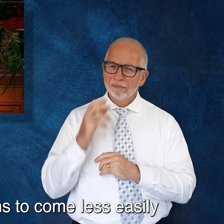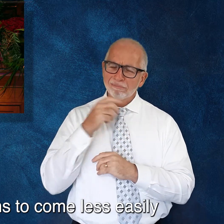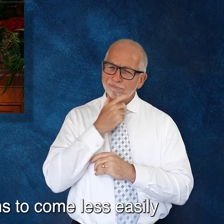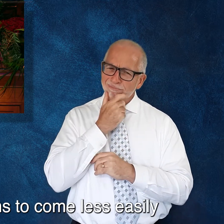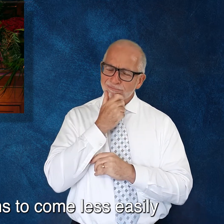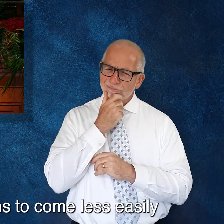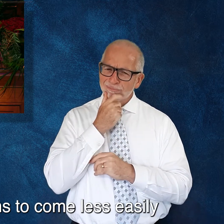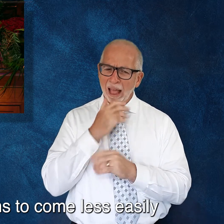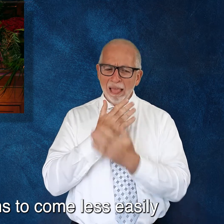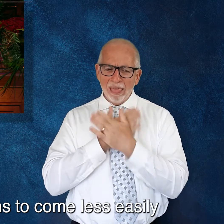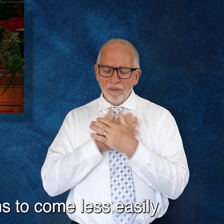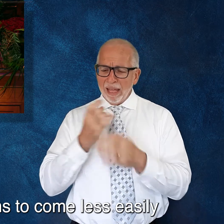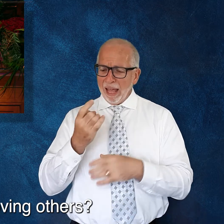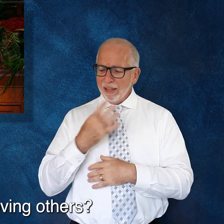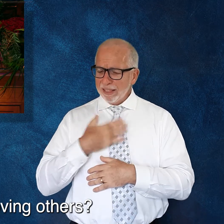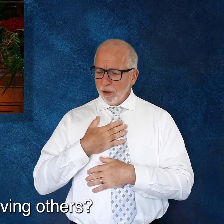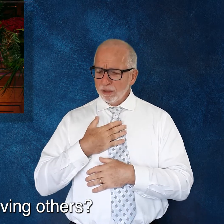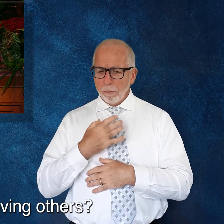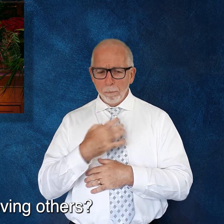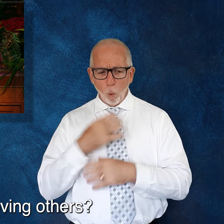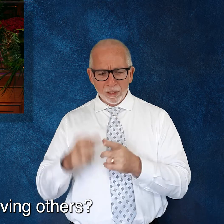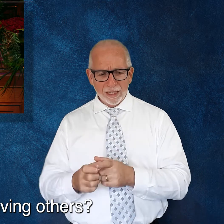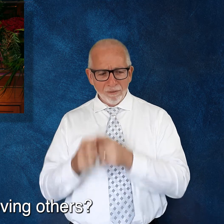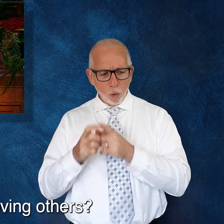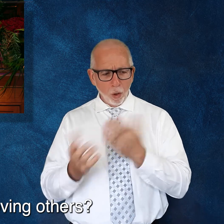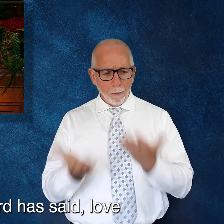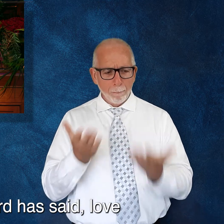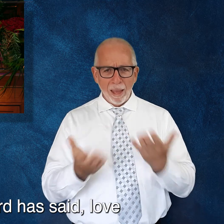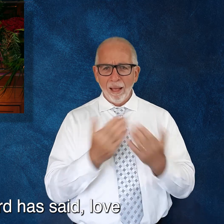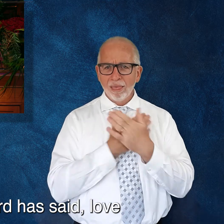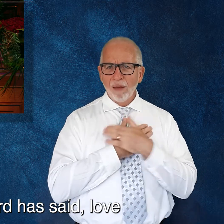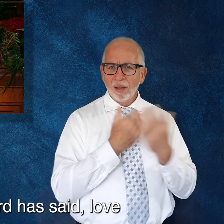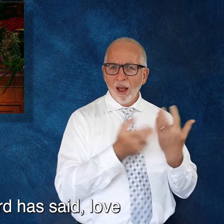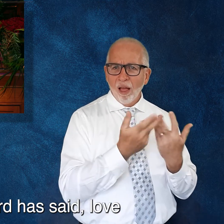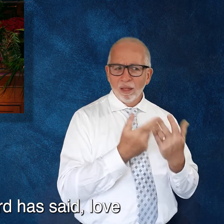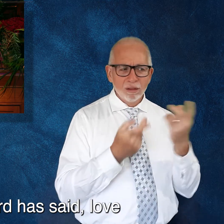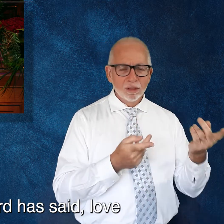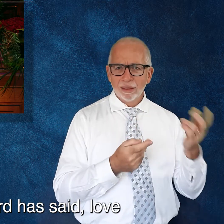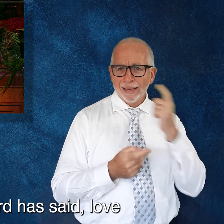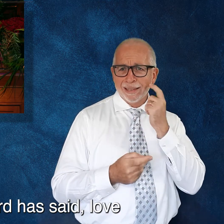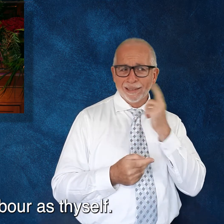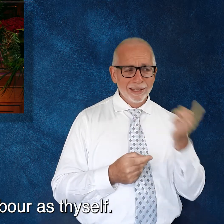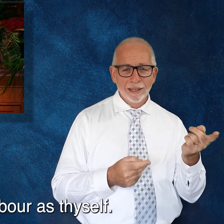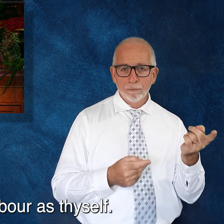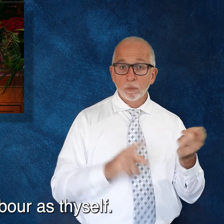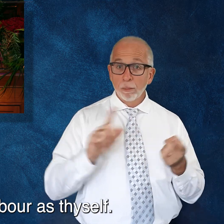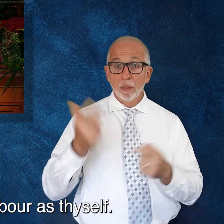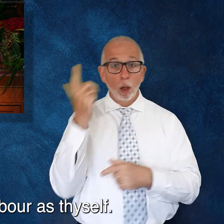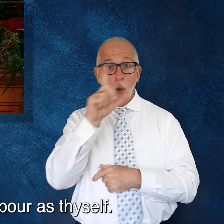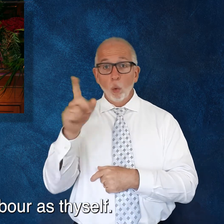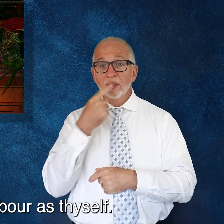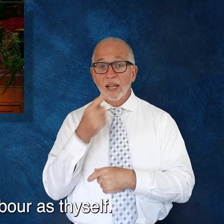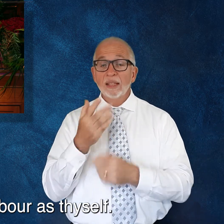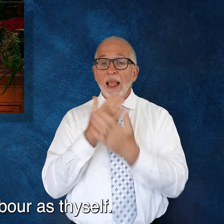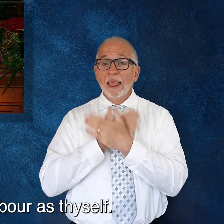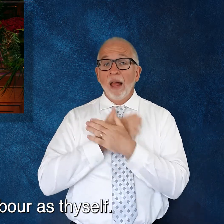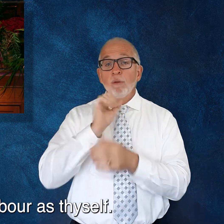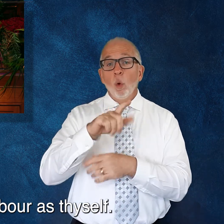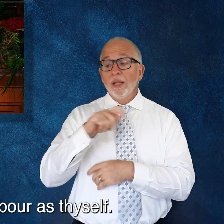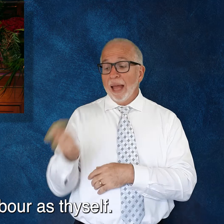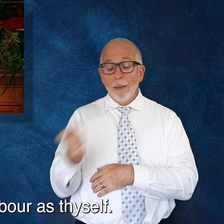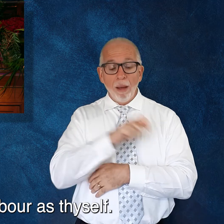seems to come less easily than loving others? Yet the Lord has said, Love thy neighbor as